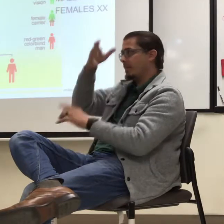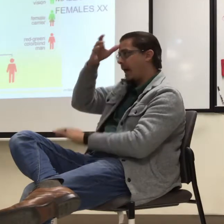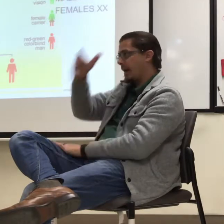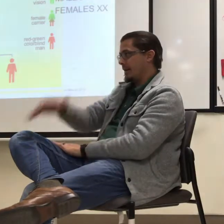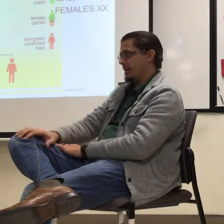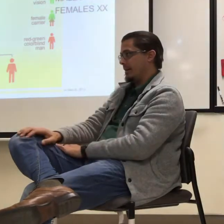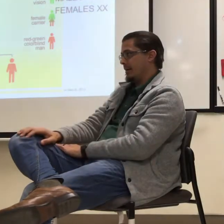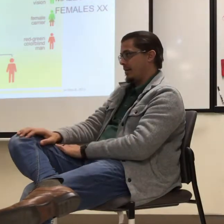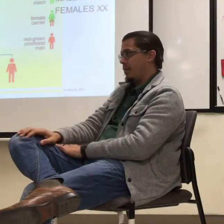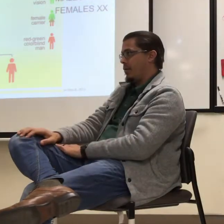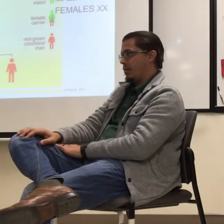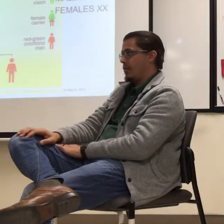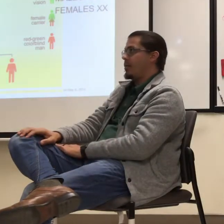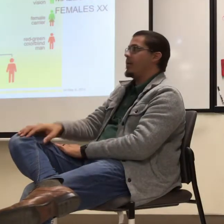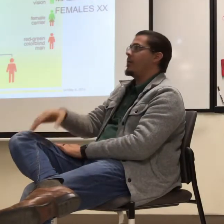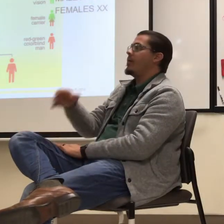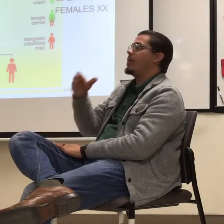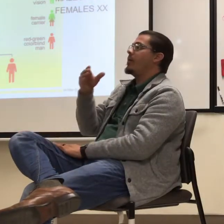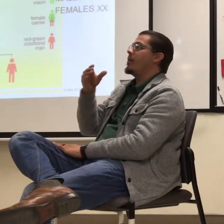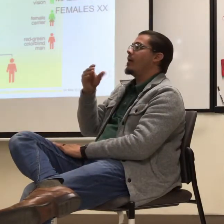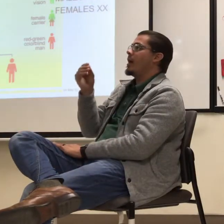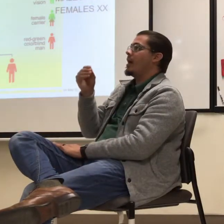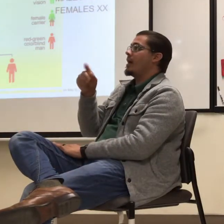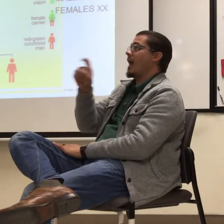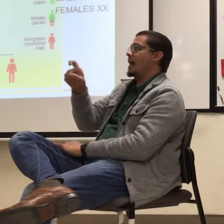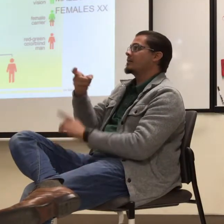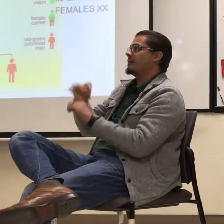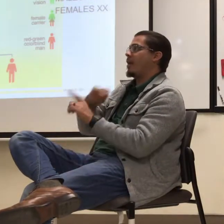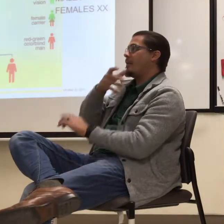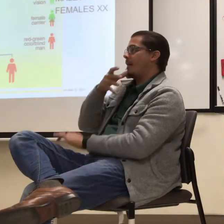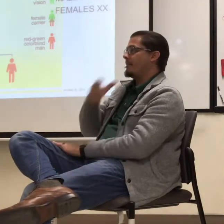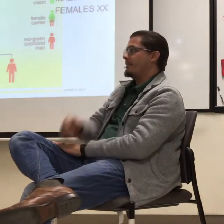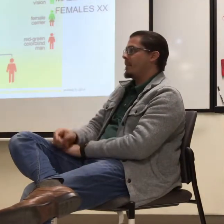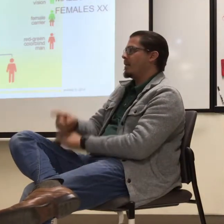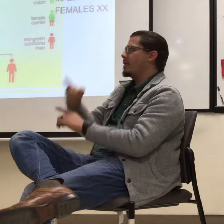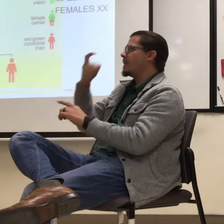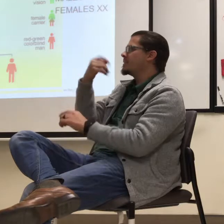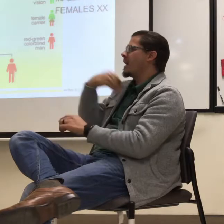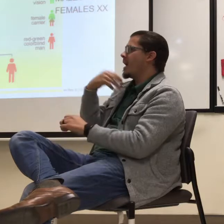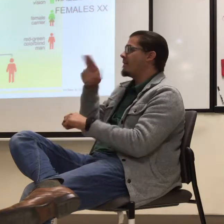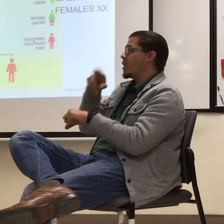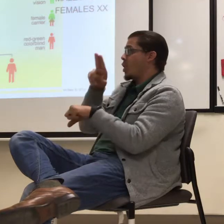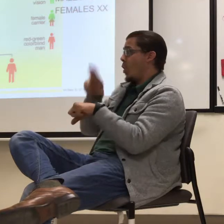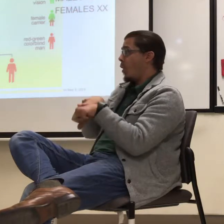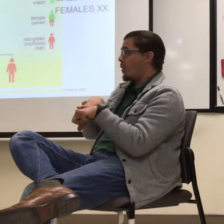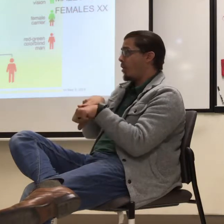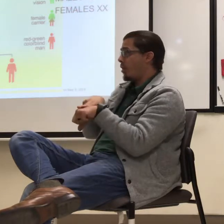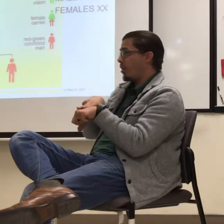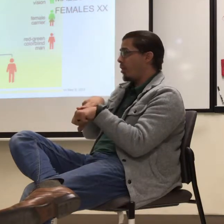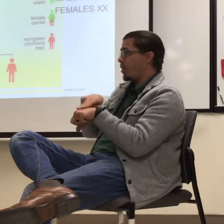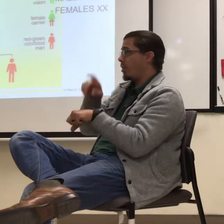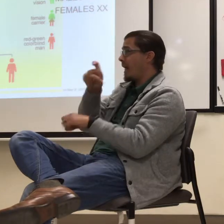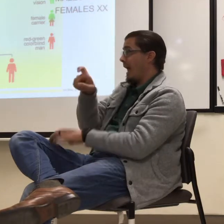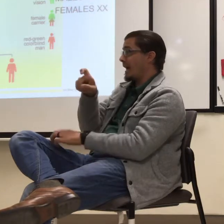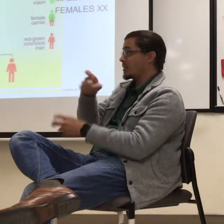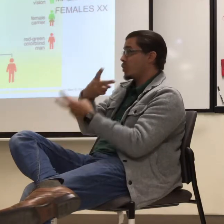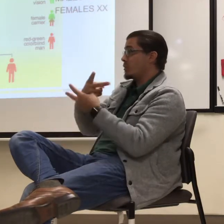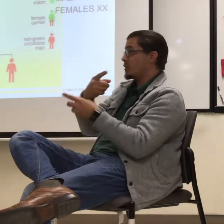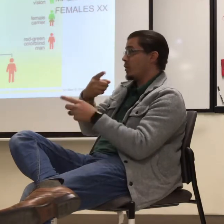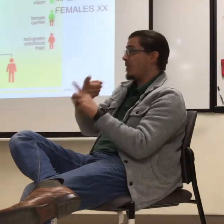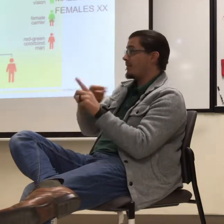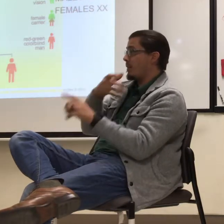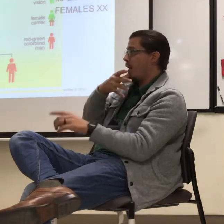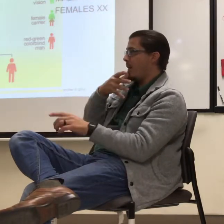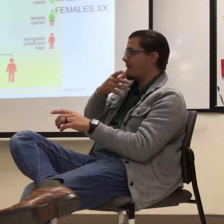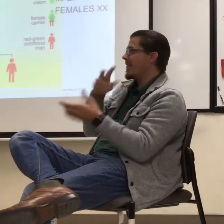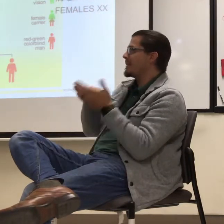X chromosome from dad and X from mom. But because they have a normal X chromosome from mom, they're